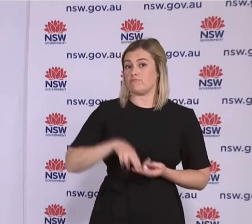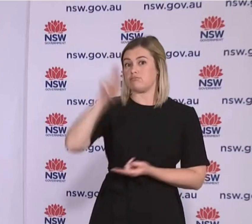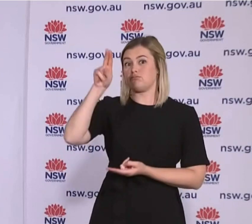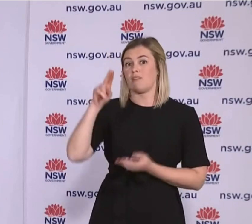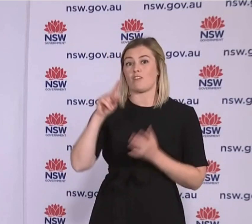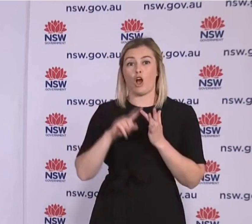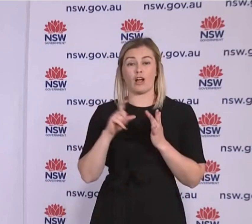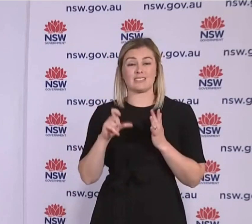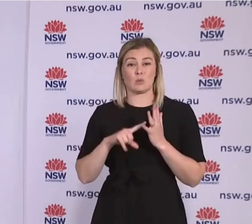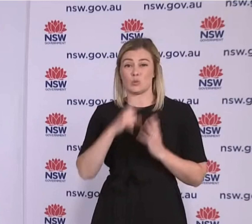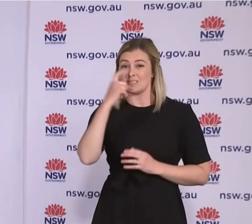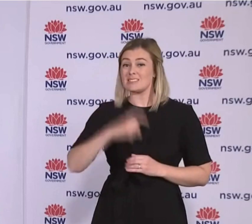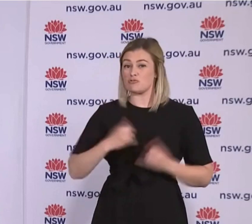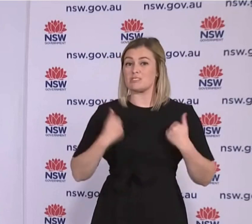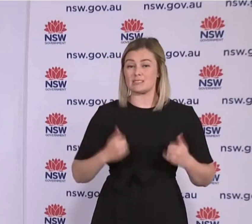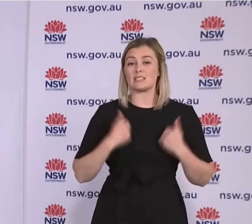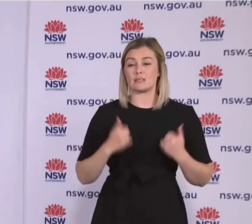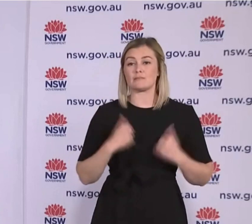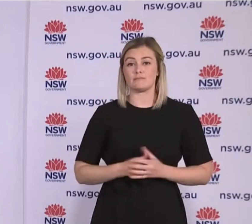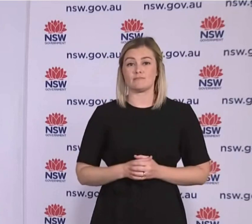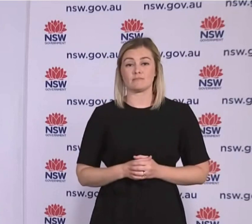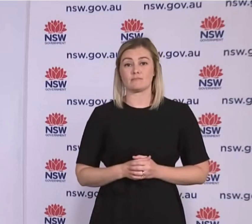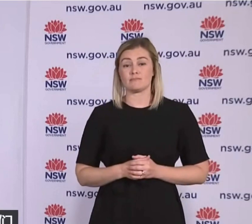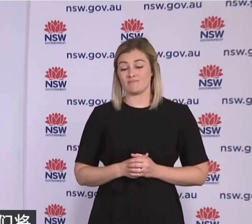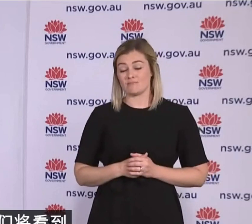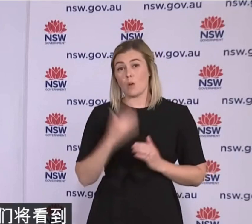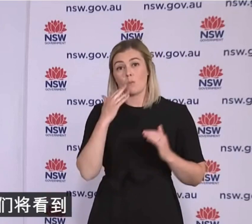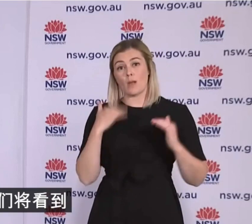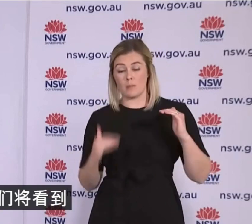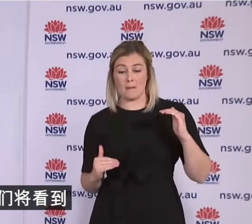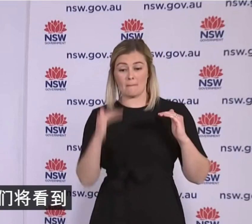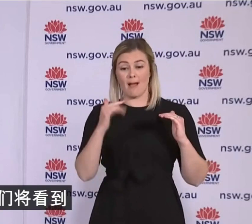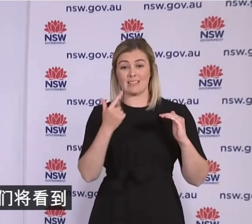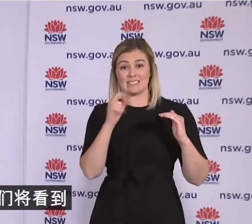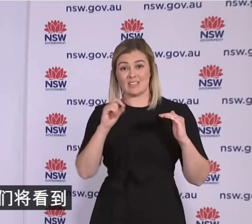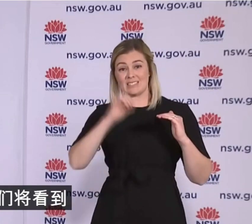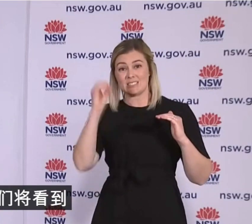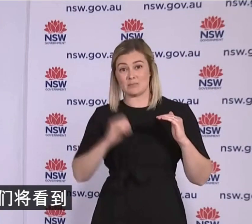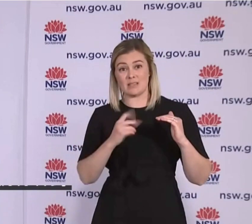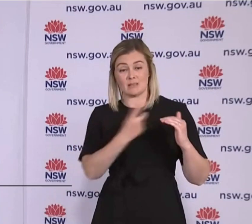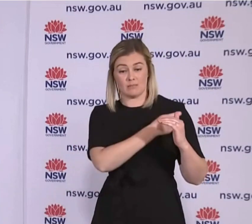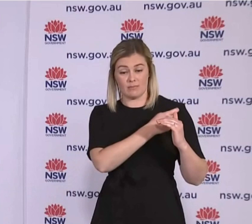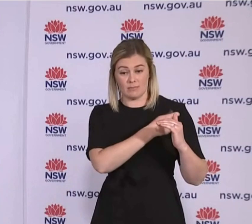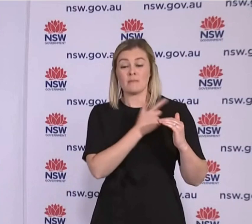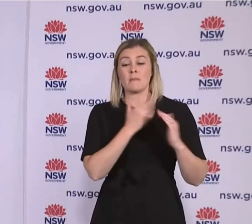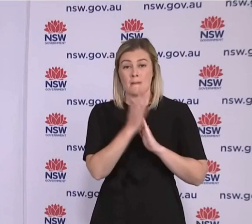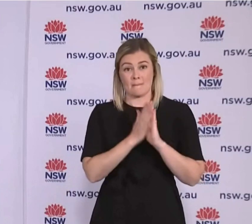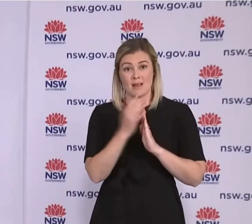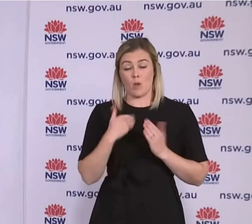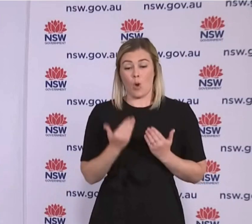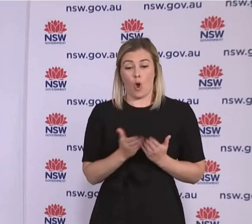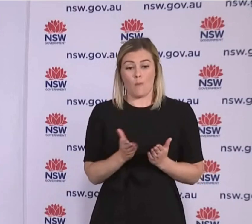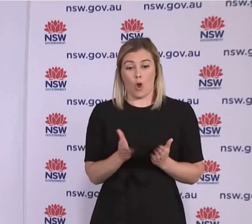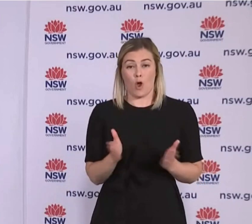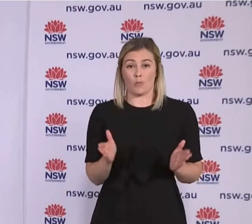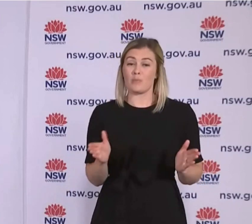an absolute fact that once we start opening up, even at 70%, we are going to see an increase in case numbers. And that means at that stage